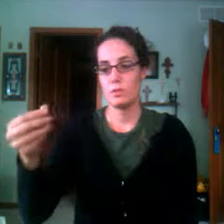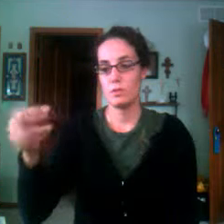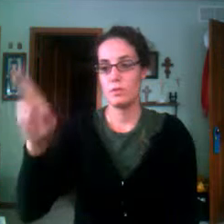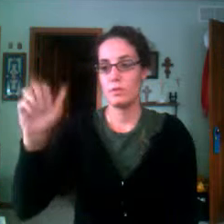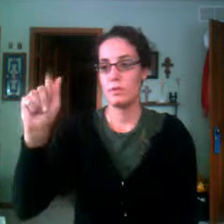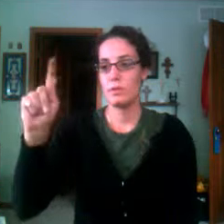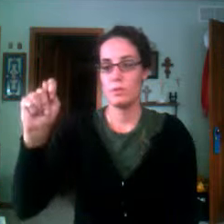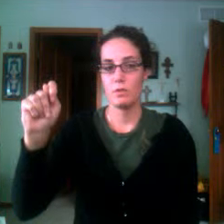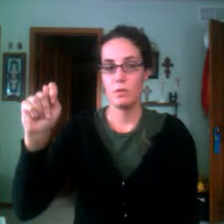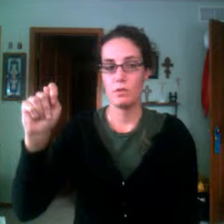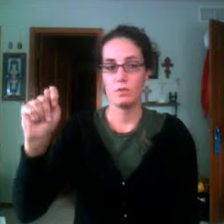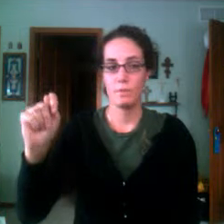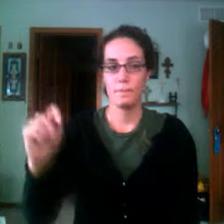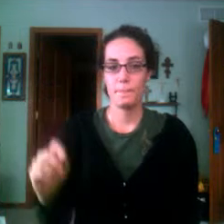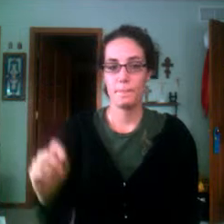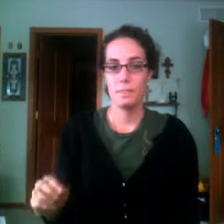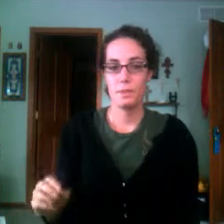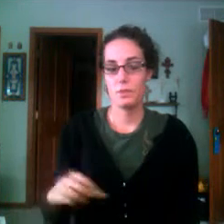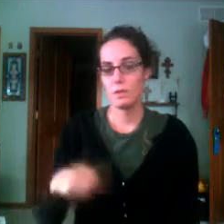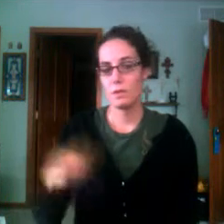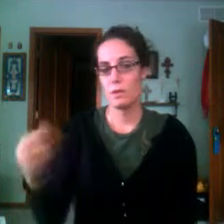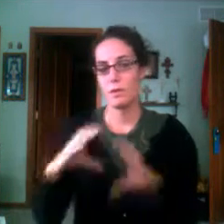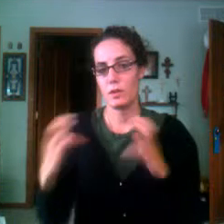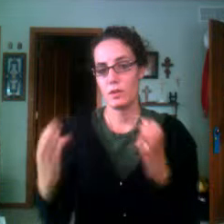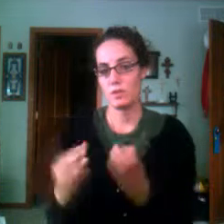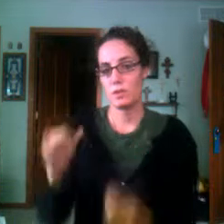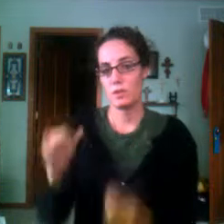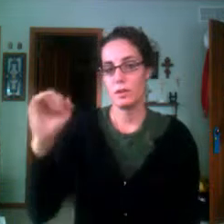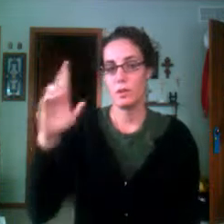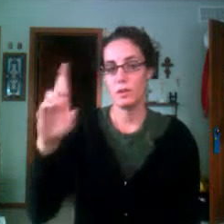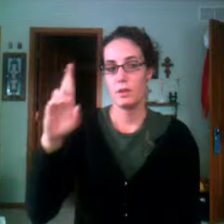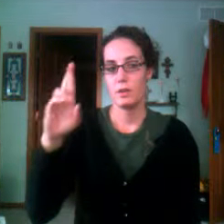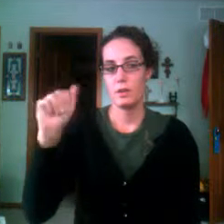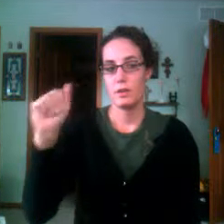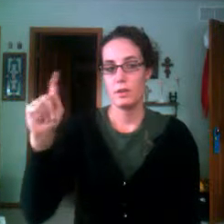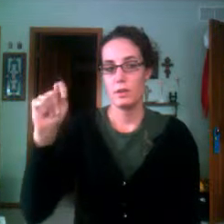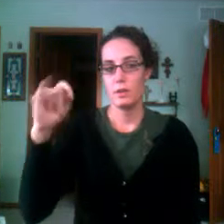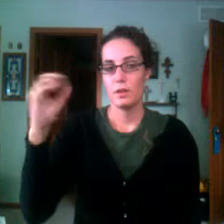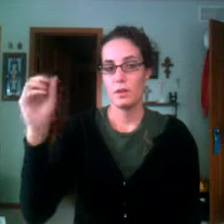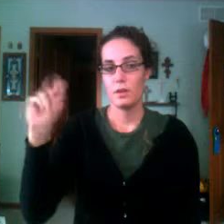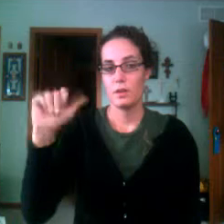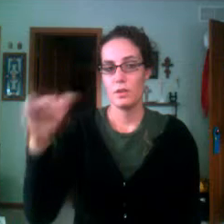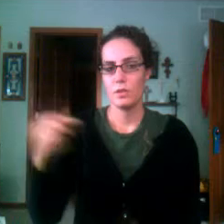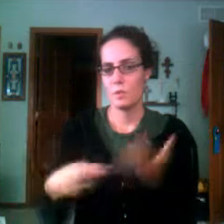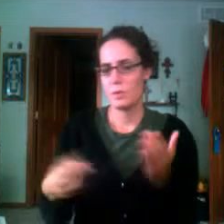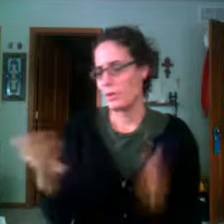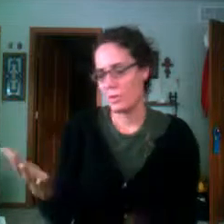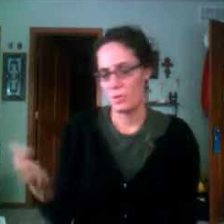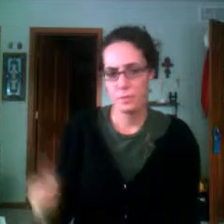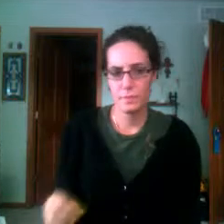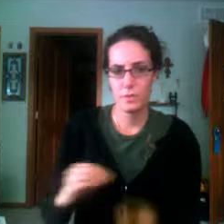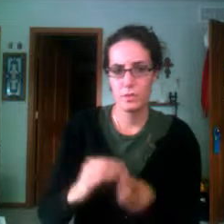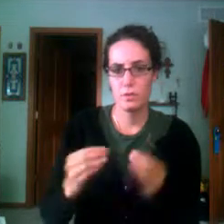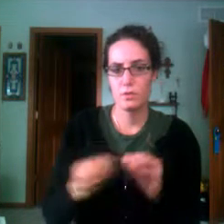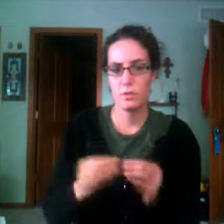another class of numbers that are called the irrational numbers. Well, what are those? Those are numbers on a number line